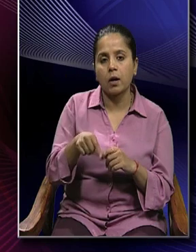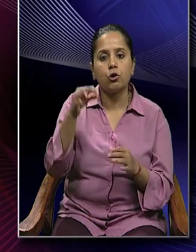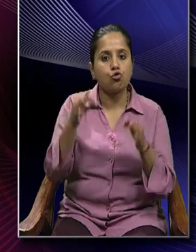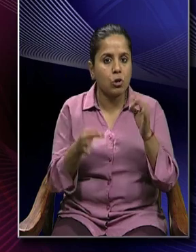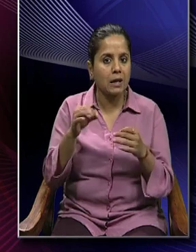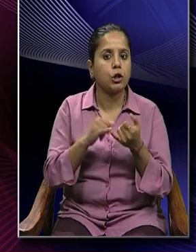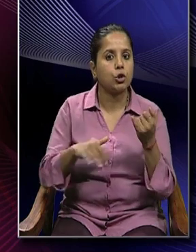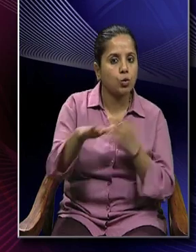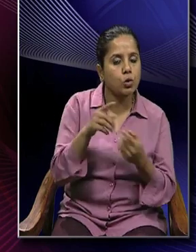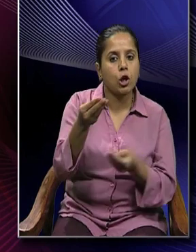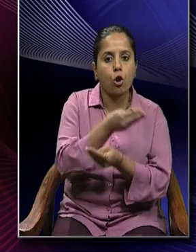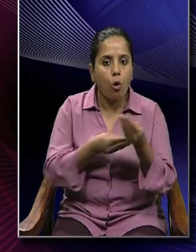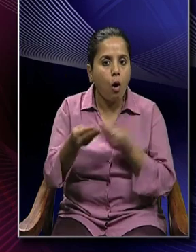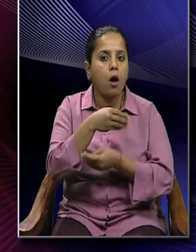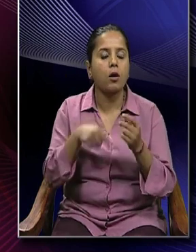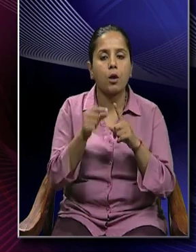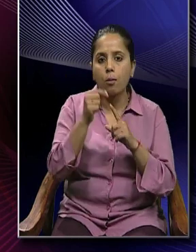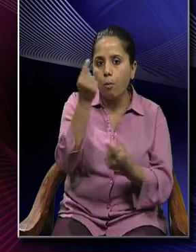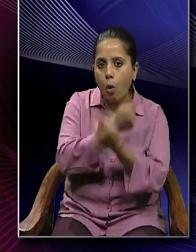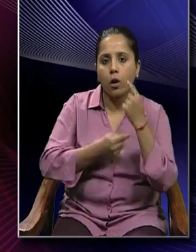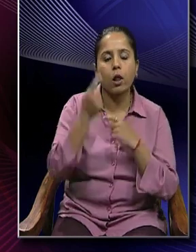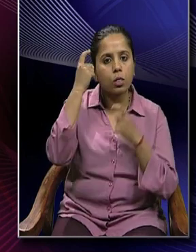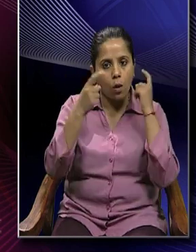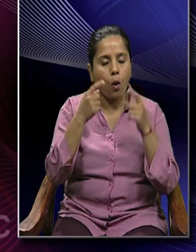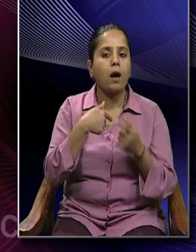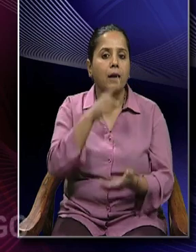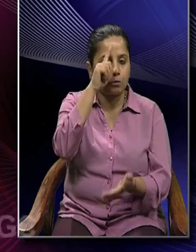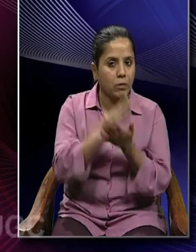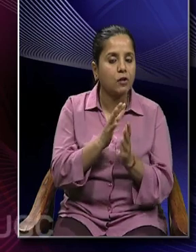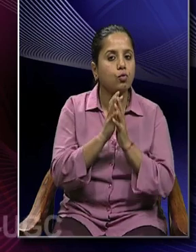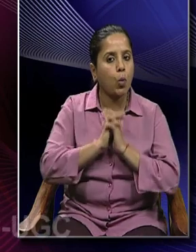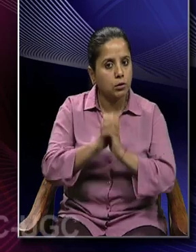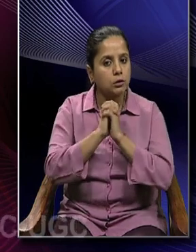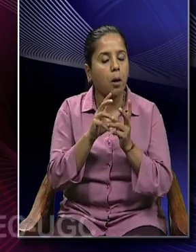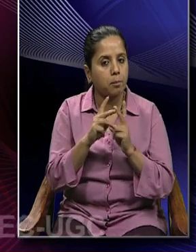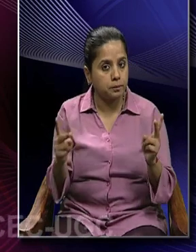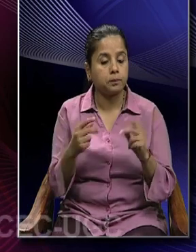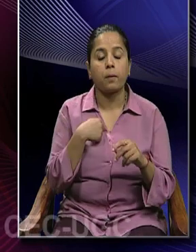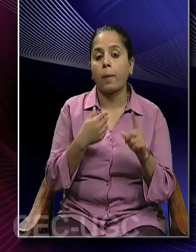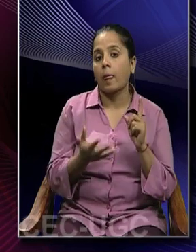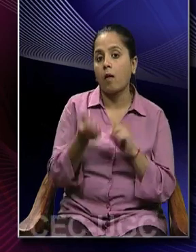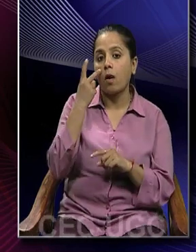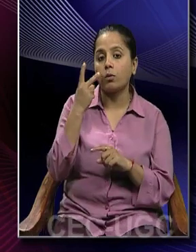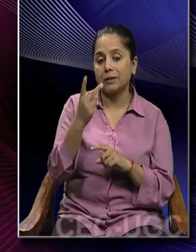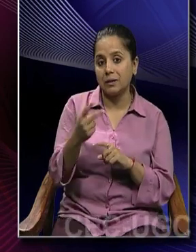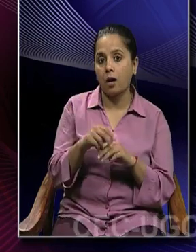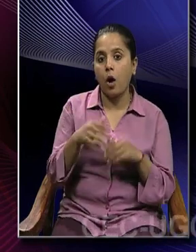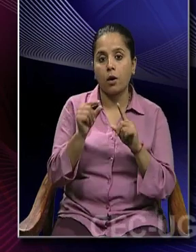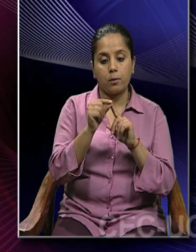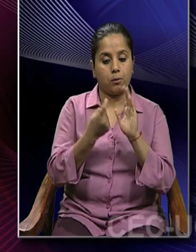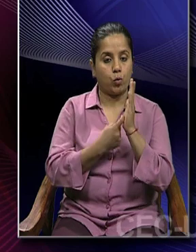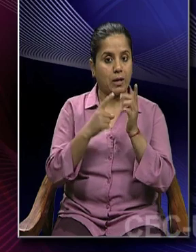social, economic and political liberty of thought, expression, belief, faith and worship. So we find that how preamble